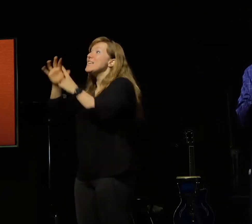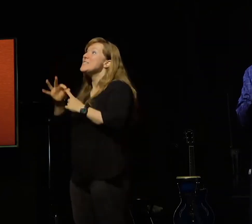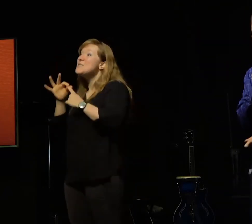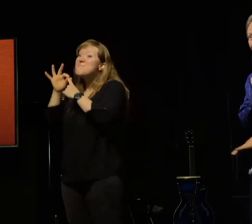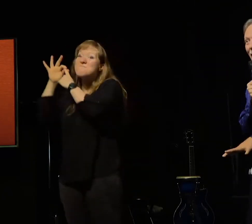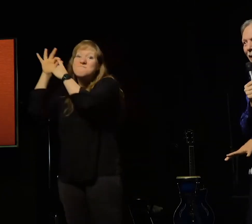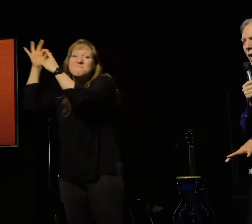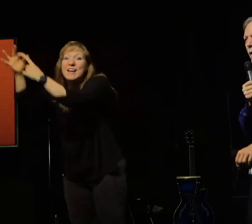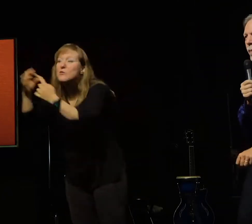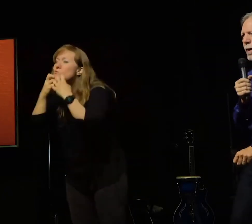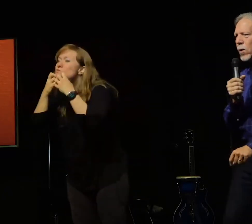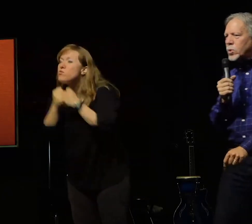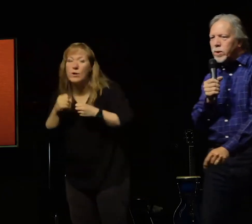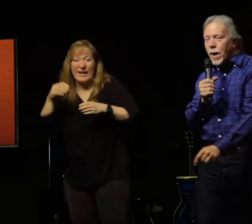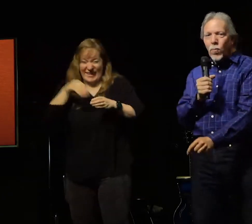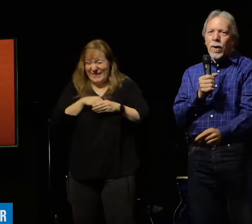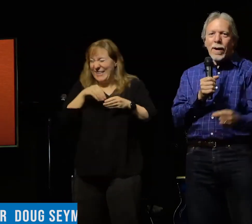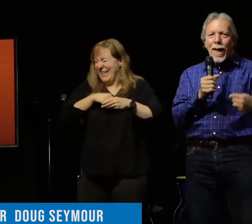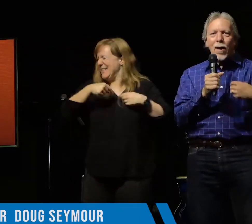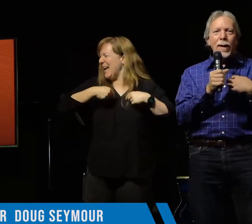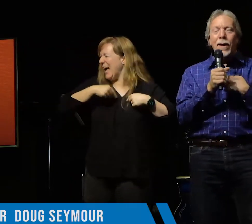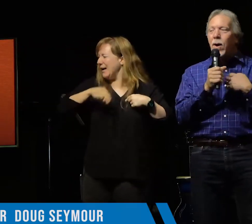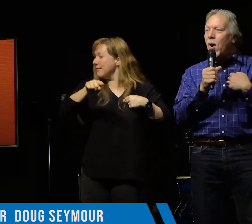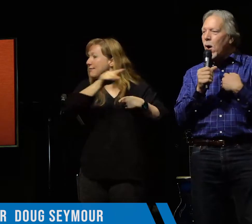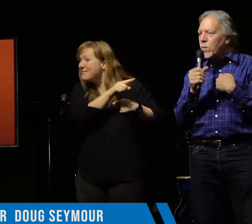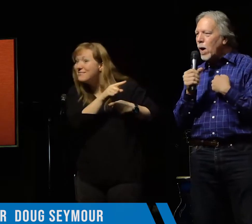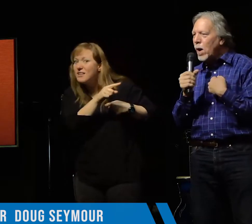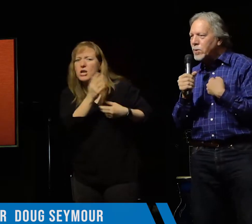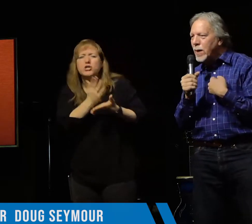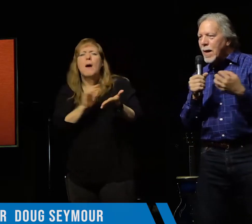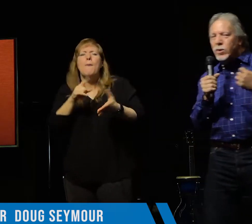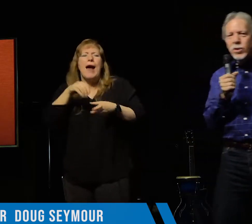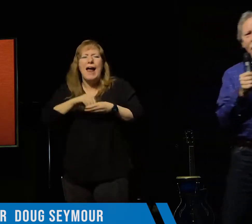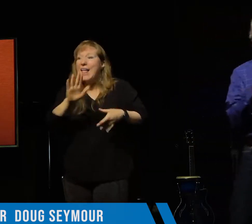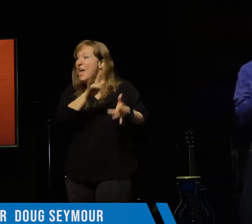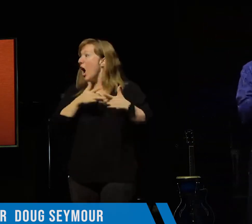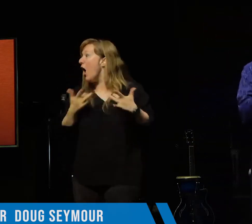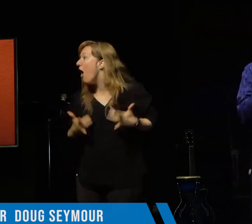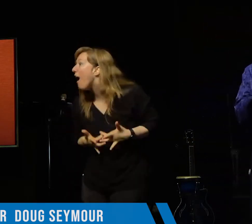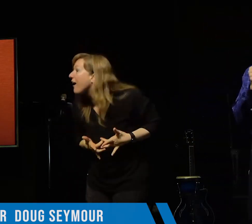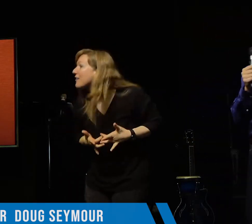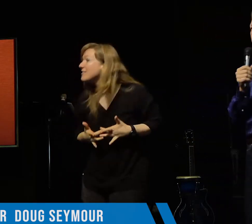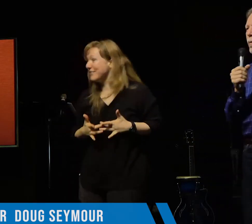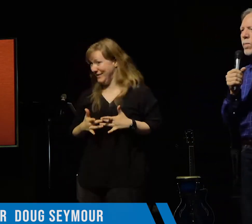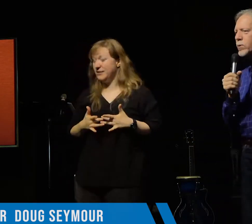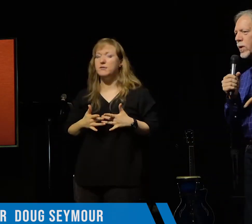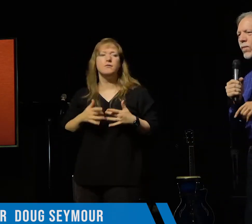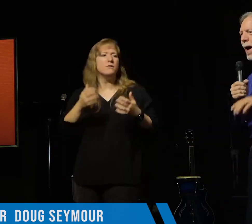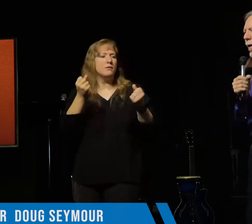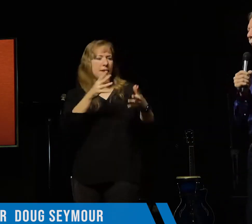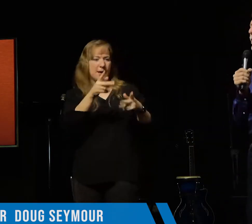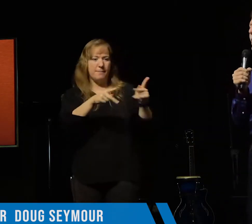under their skin, because somewhere down in their heart of hearts, somewhere, even the most devout atheist out